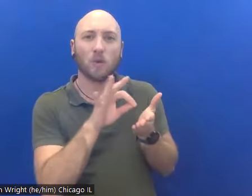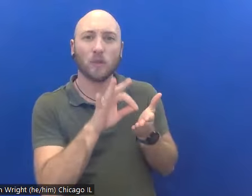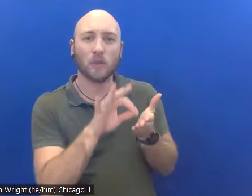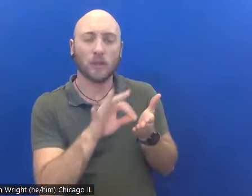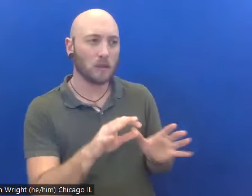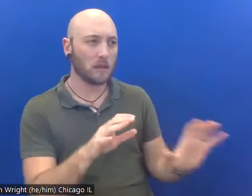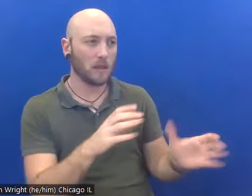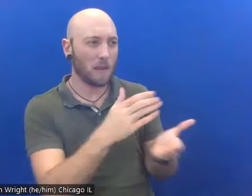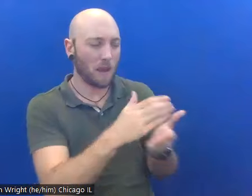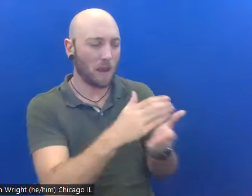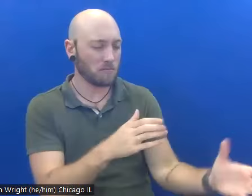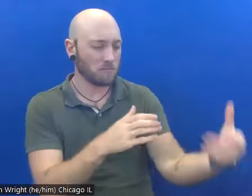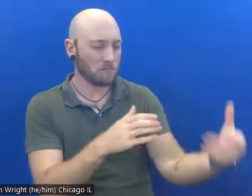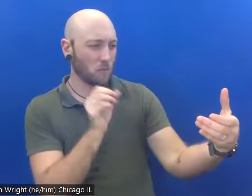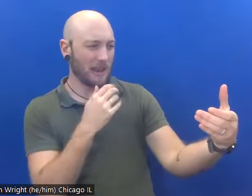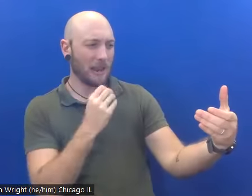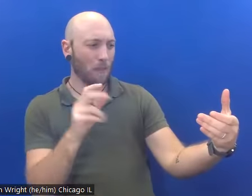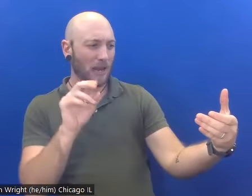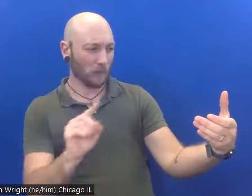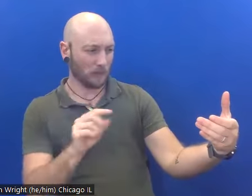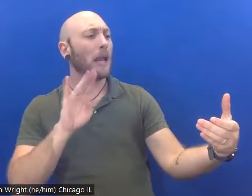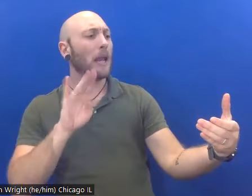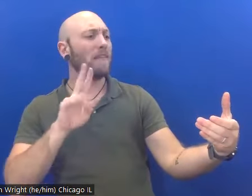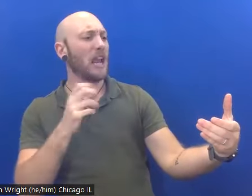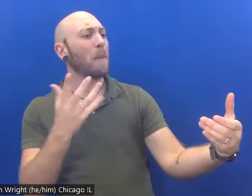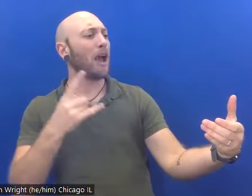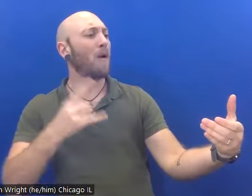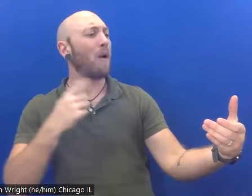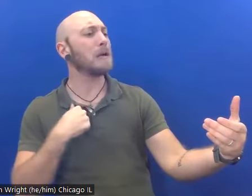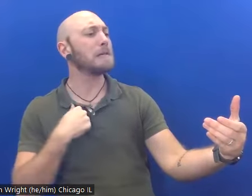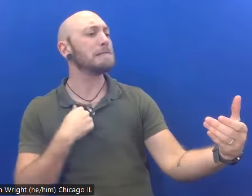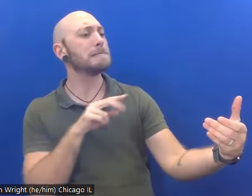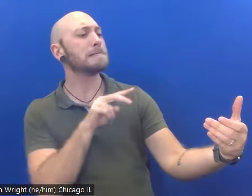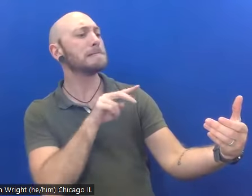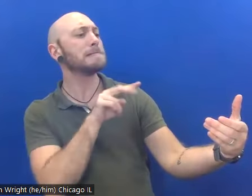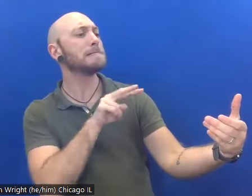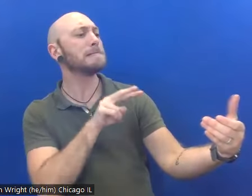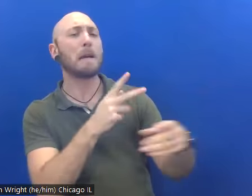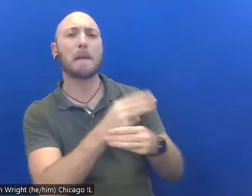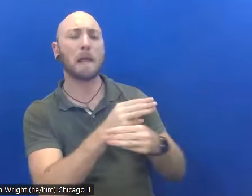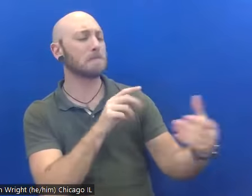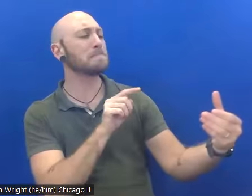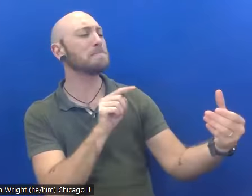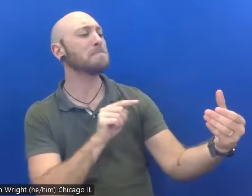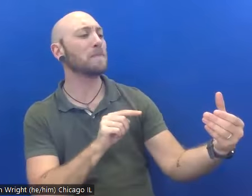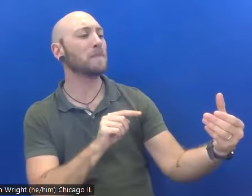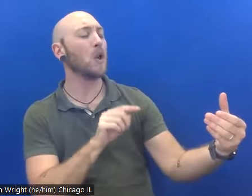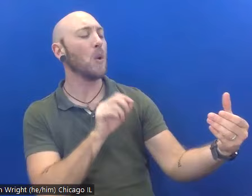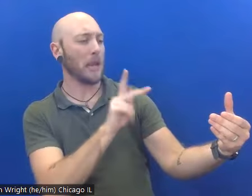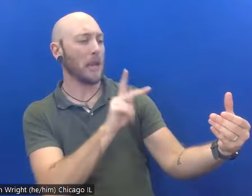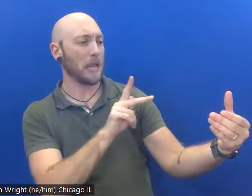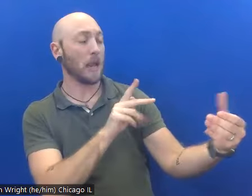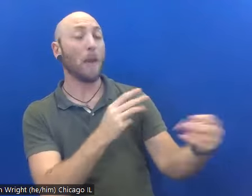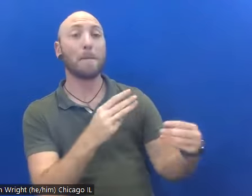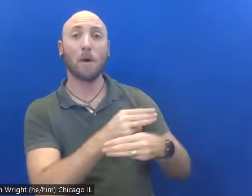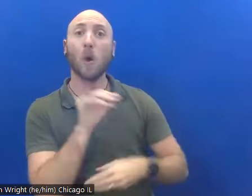Great. What's the ABV, the alcohol by volume percentage, the number, percentage of the drink that's actual alcohol? Great. Multiply the two numbers and get the number of ounces of alcohol